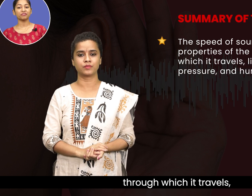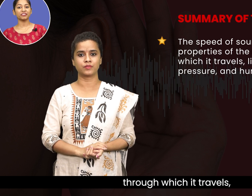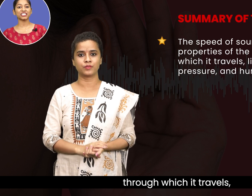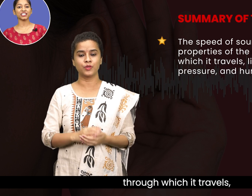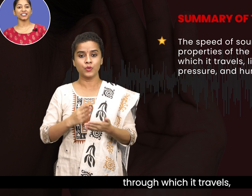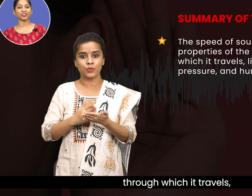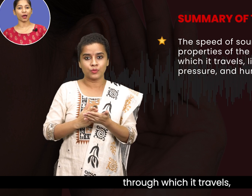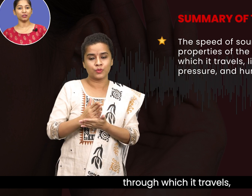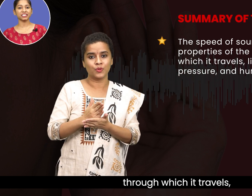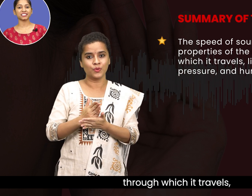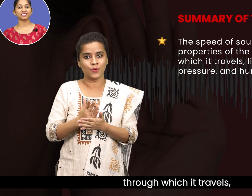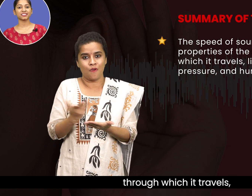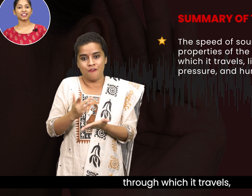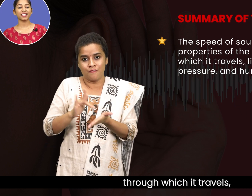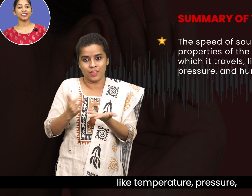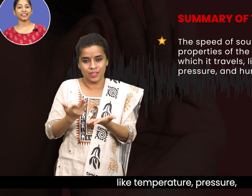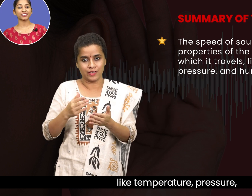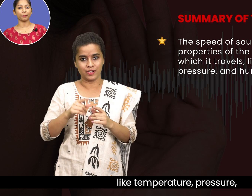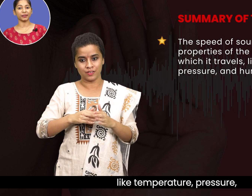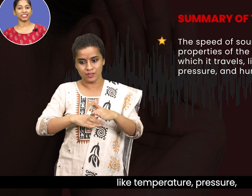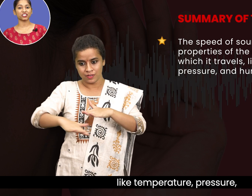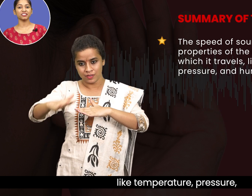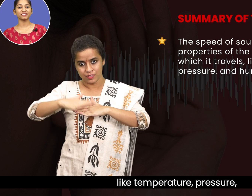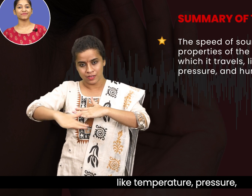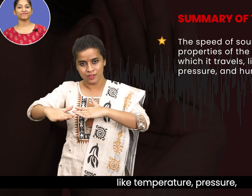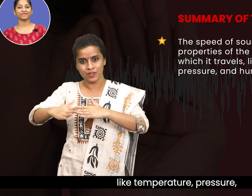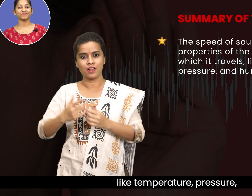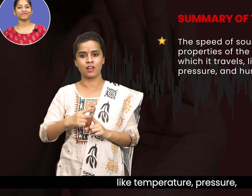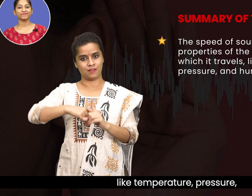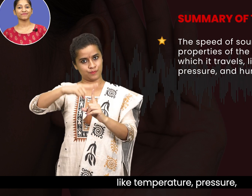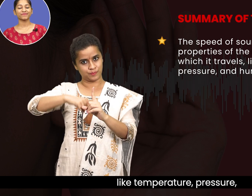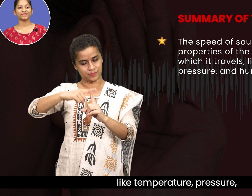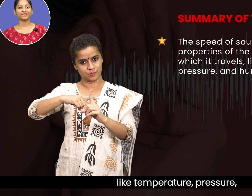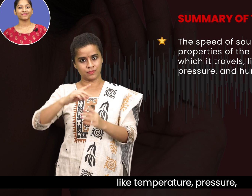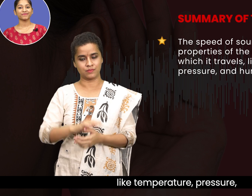through which it travels, like temperature,